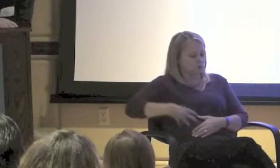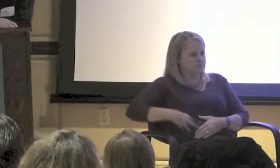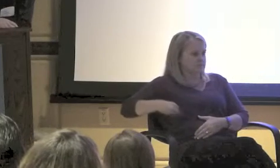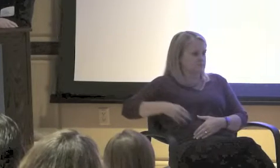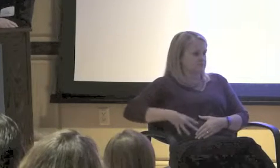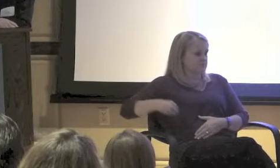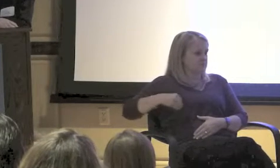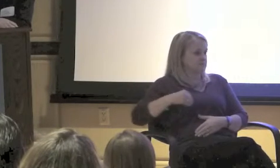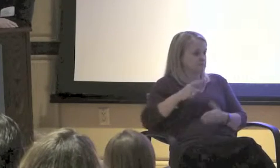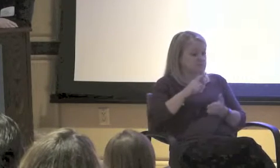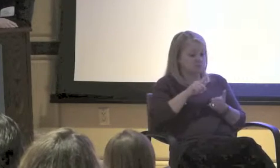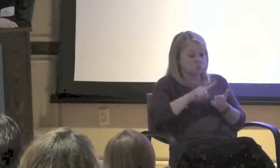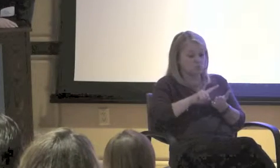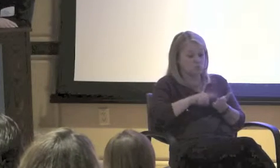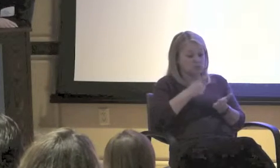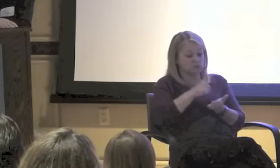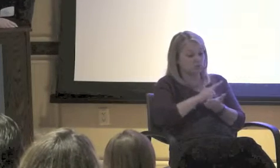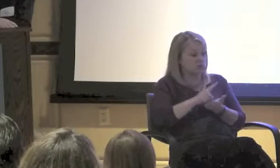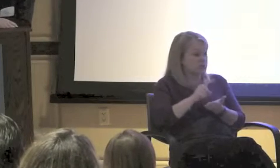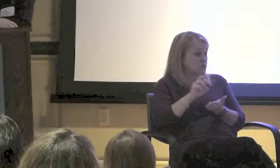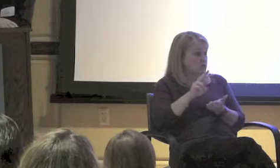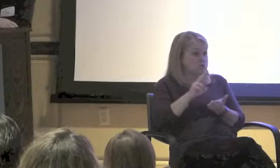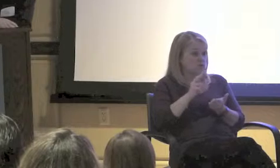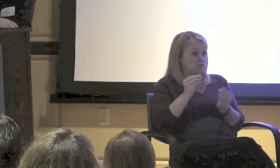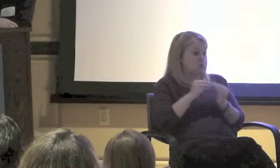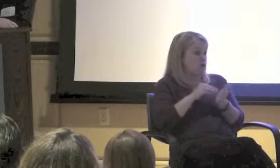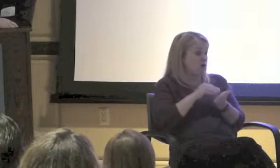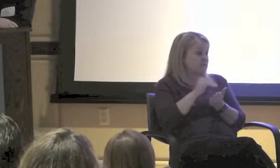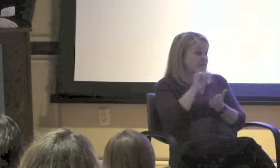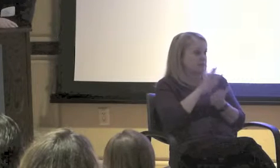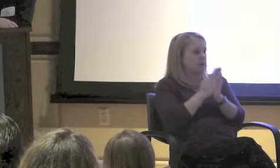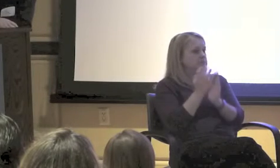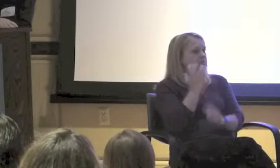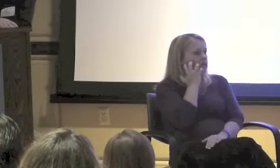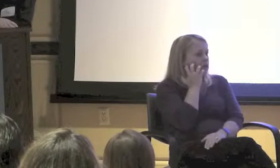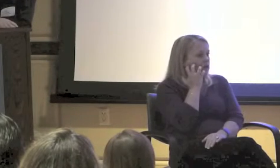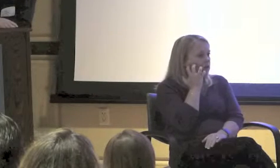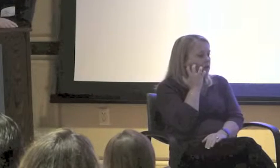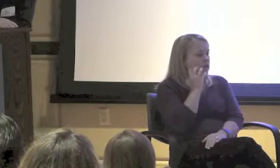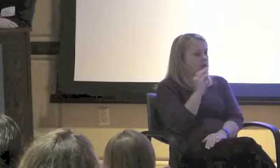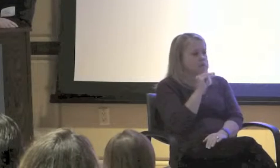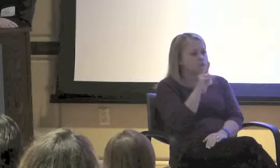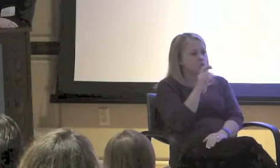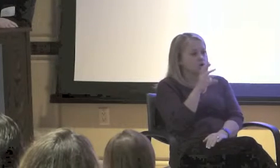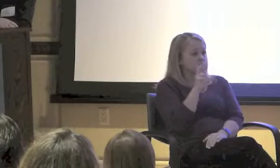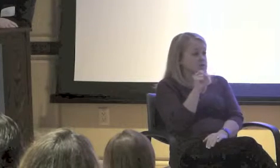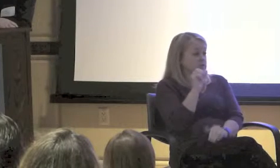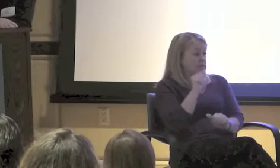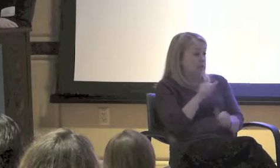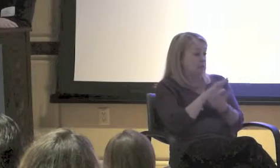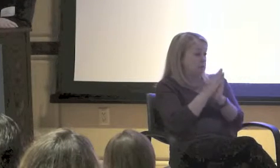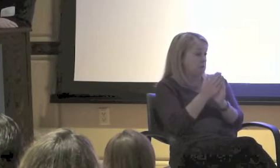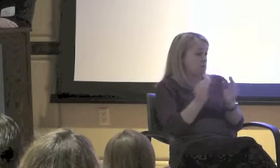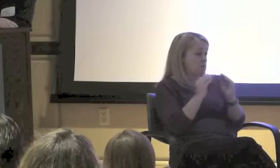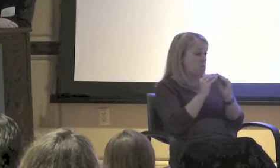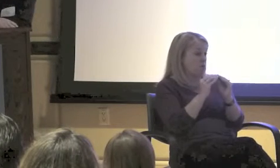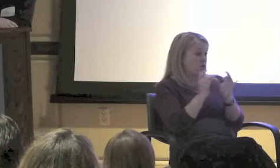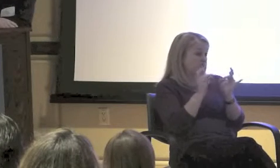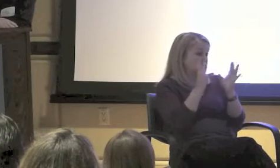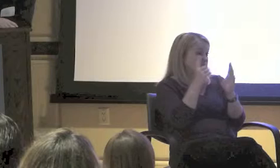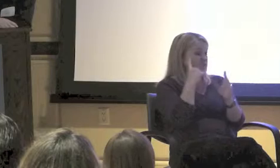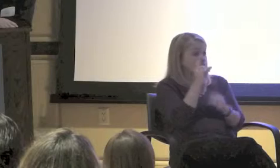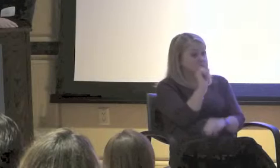frequently if necessary if the mucus becomes thick. The mucus can make you more prone to developing urinary